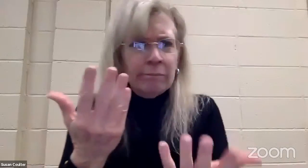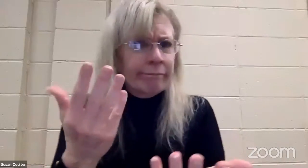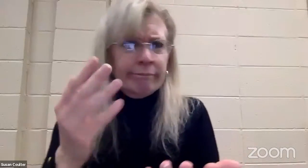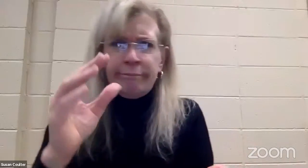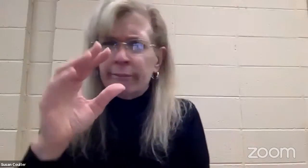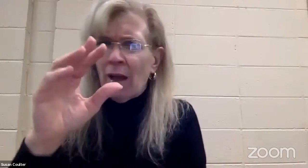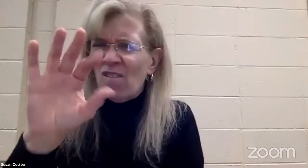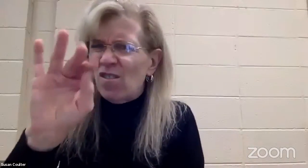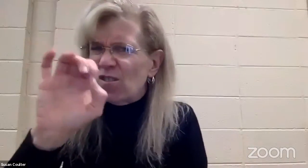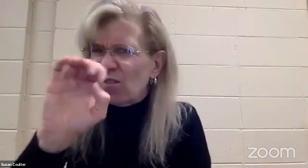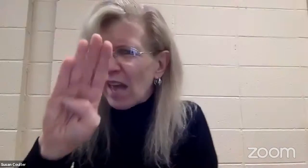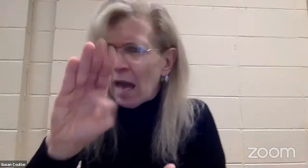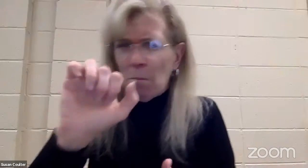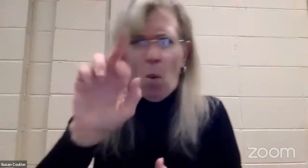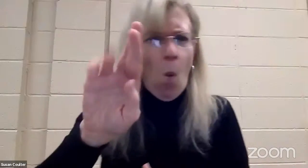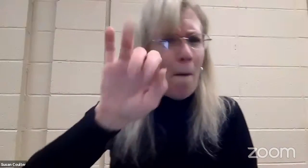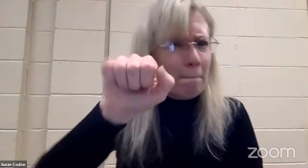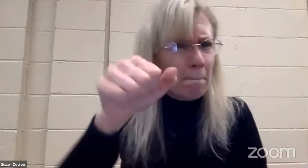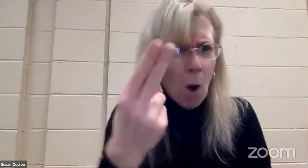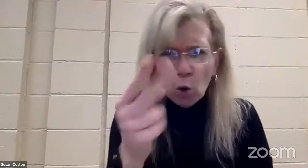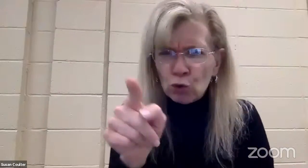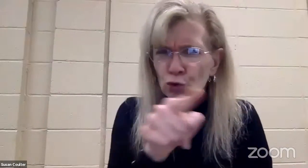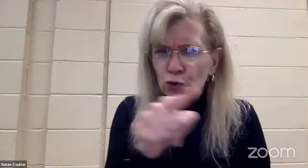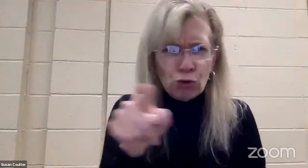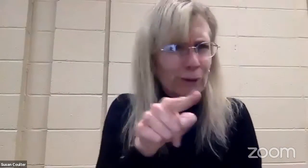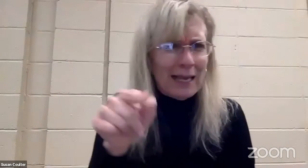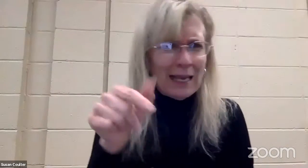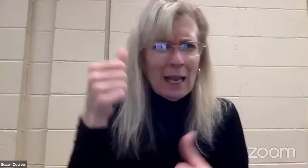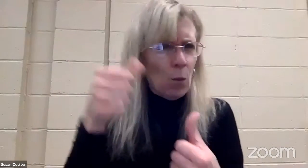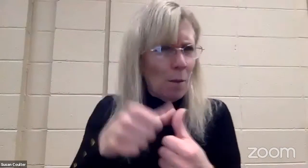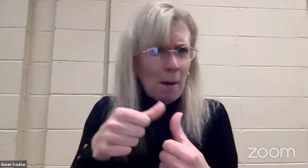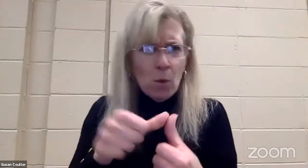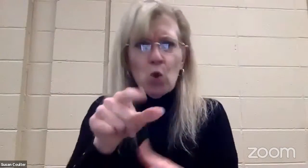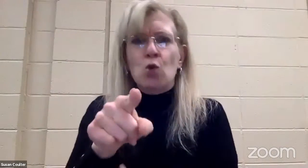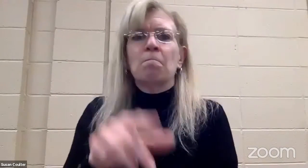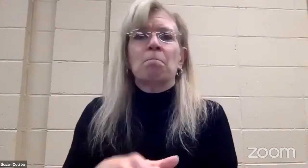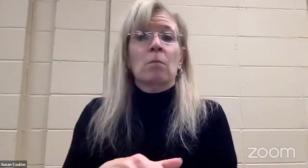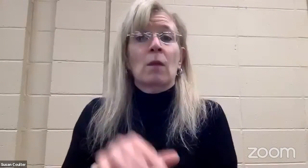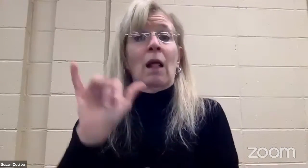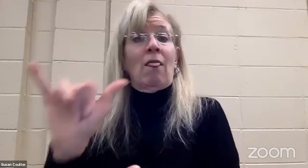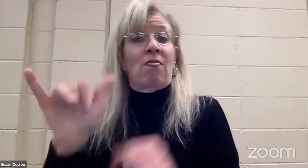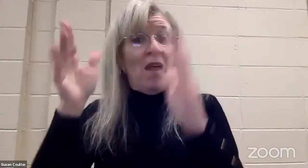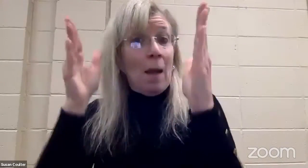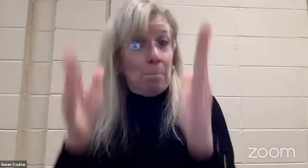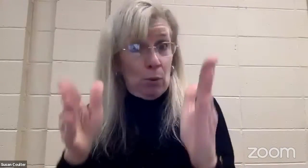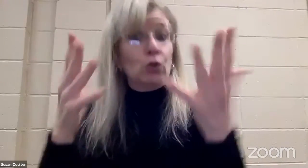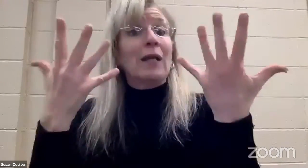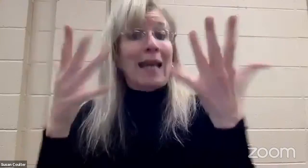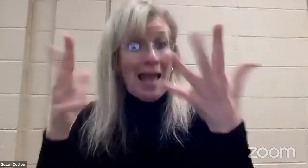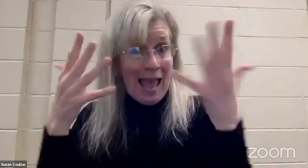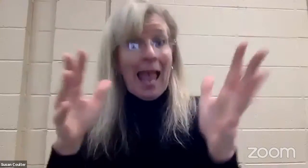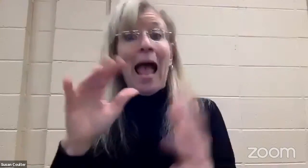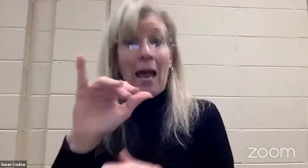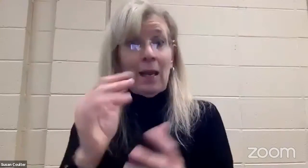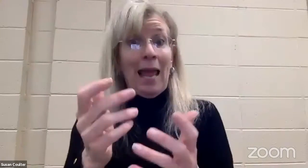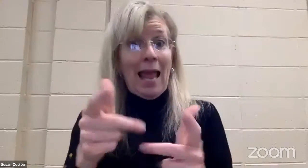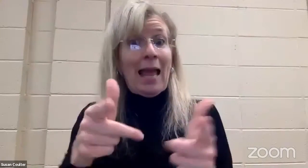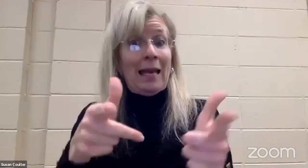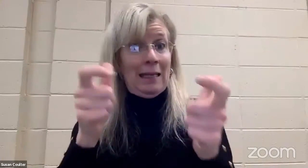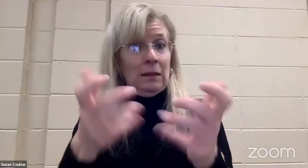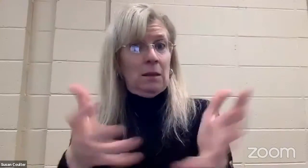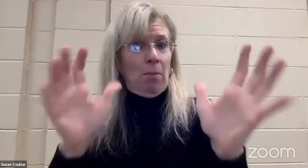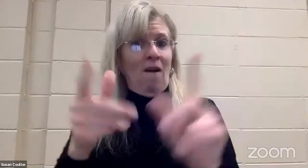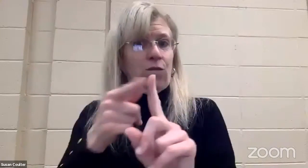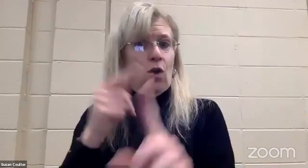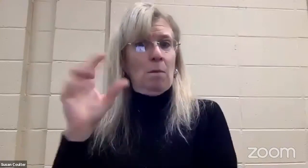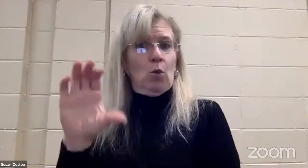spring, Feb or March, can't remember. That person had